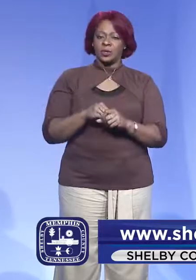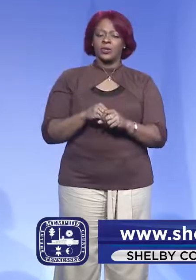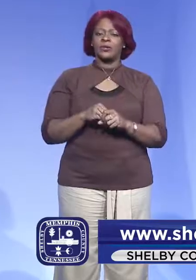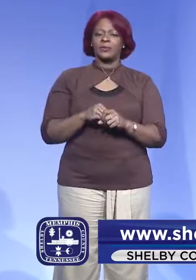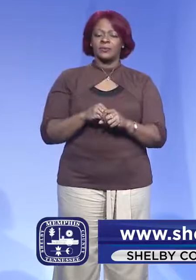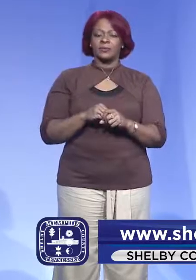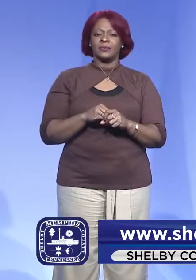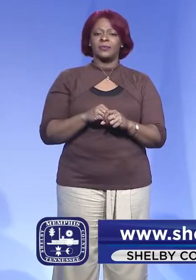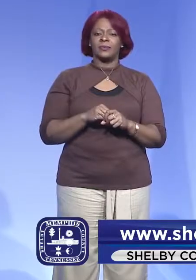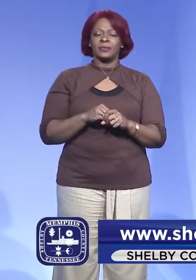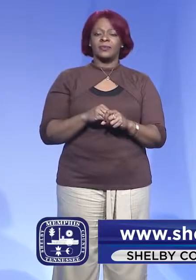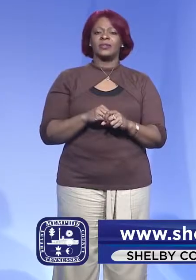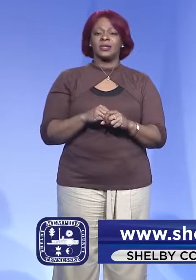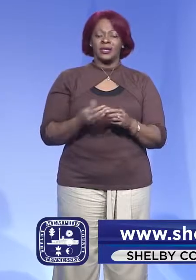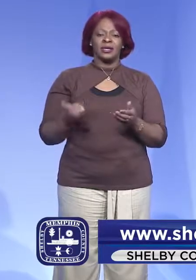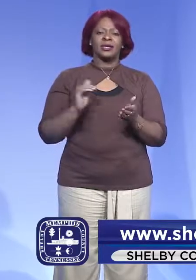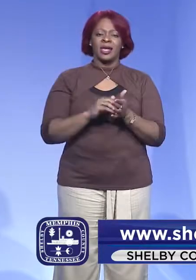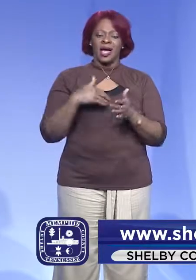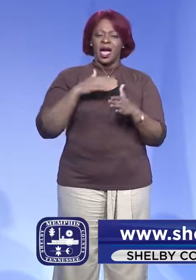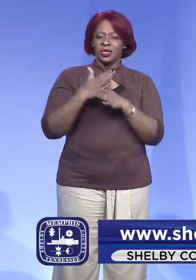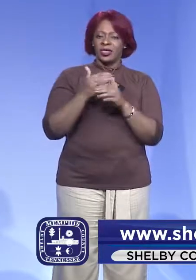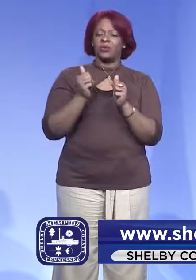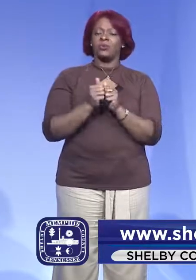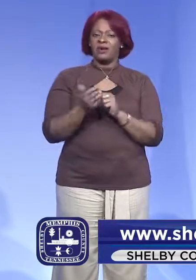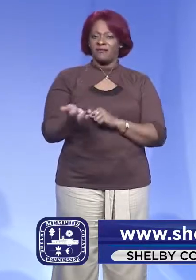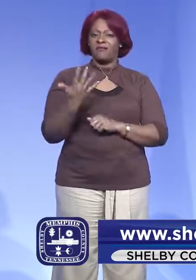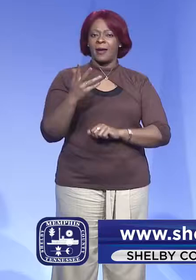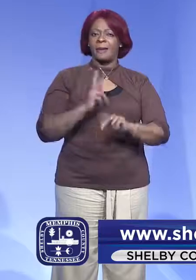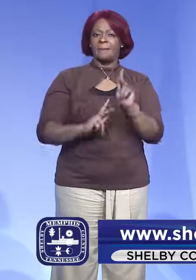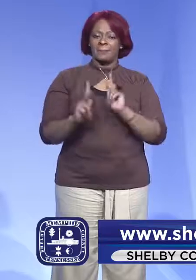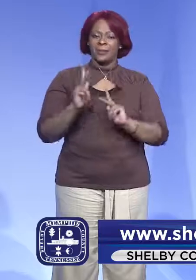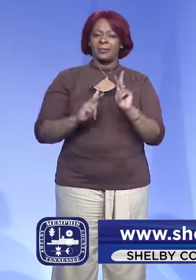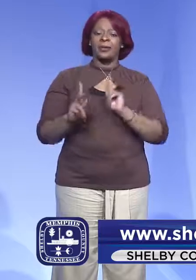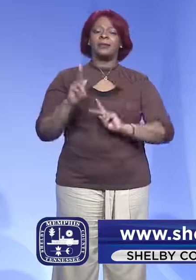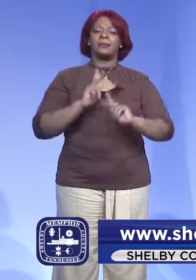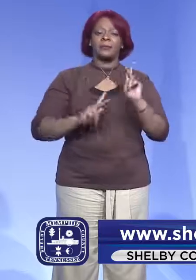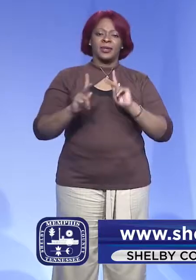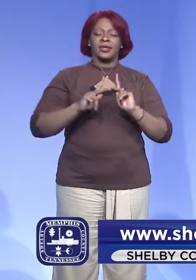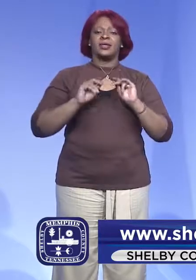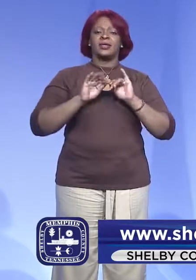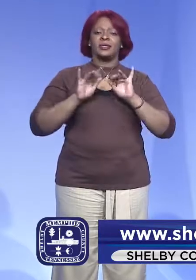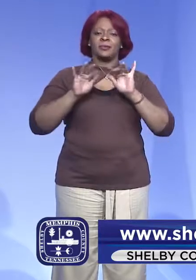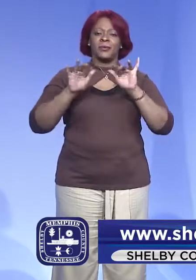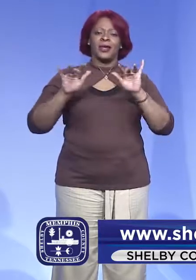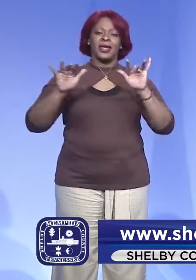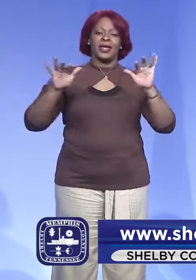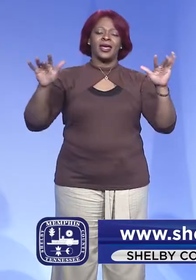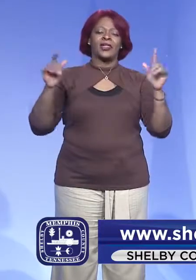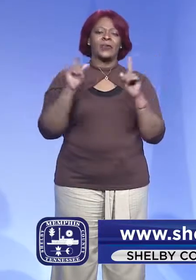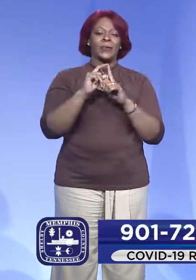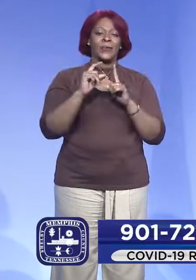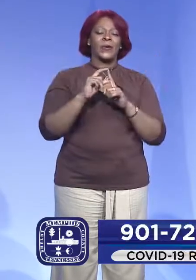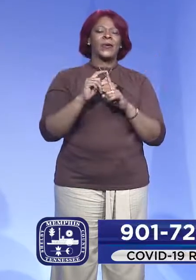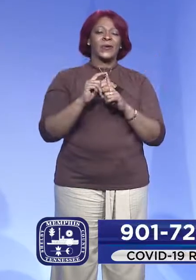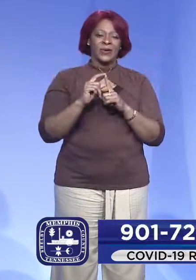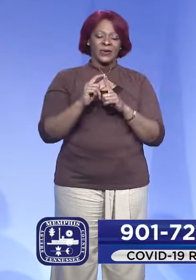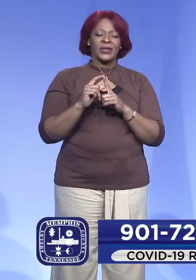So, again, I shared it with 5 people, and people spread the word.